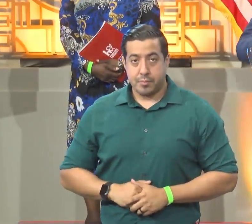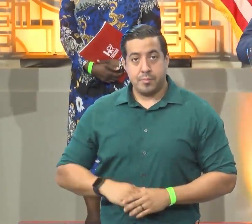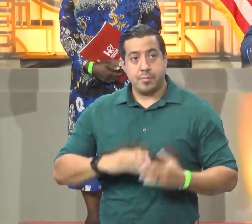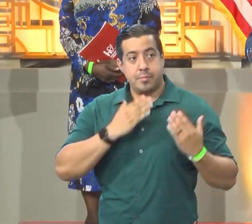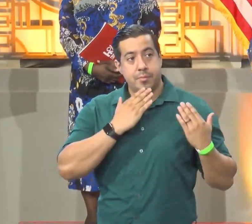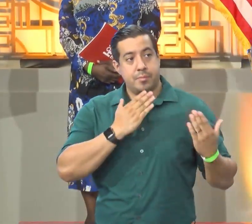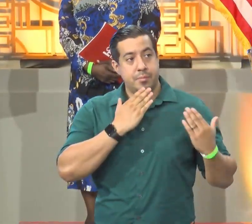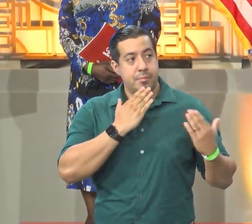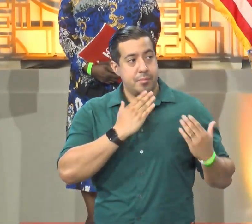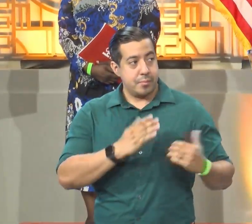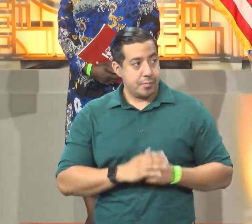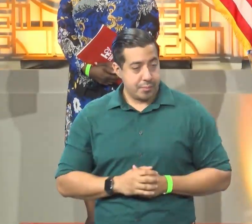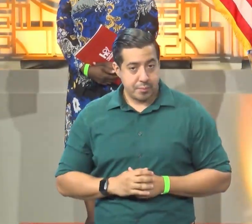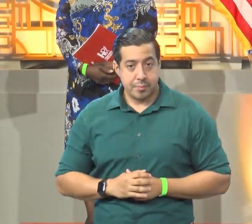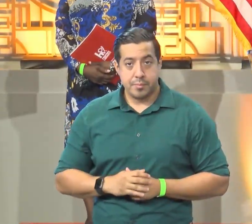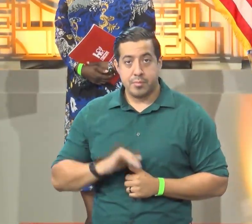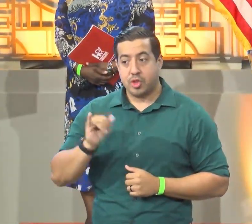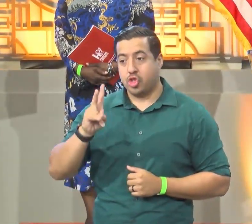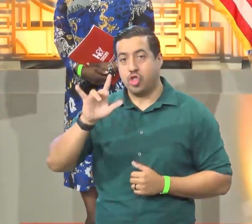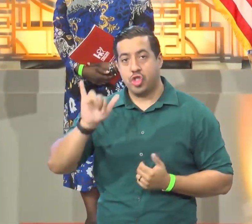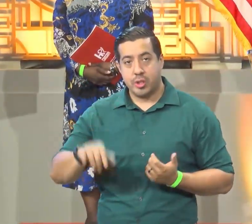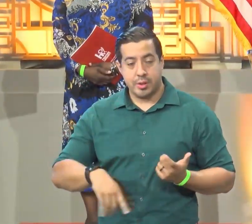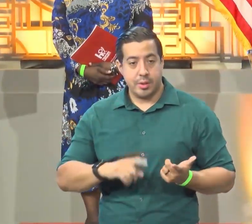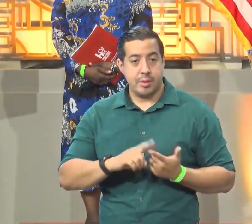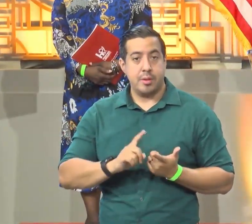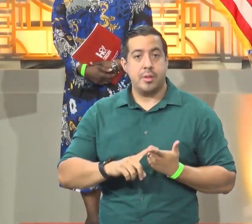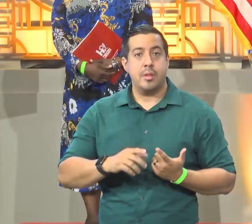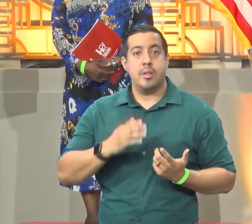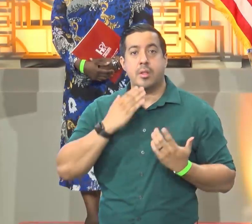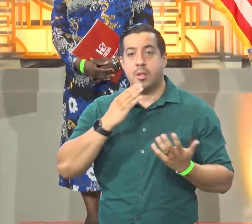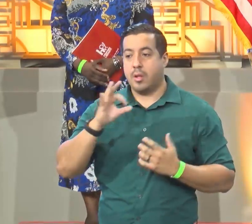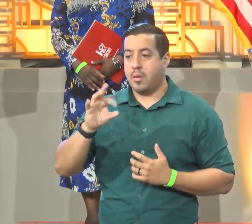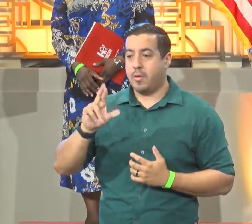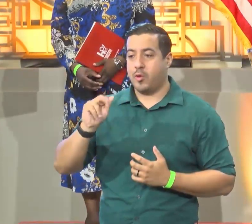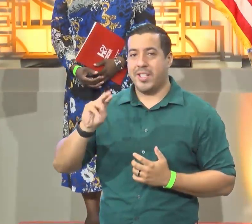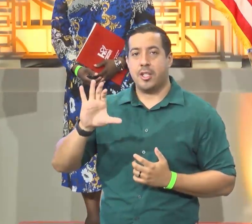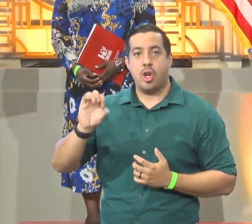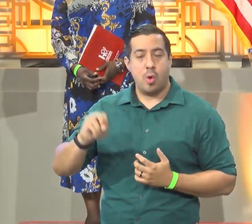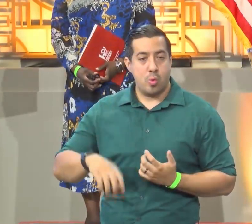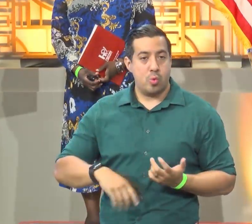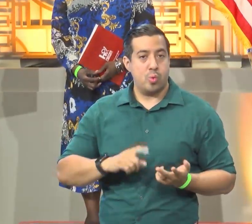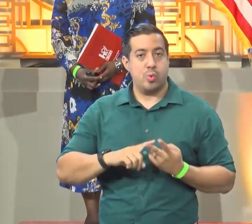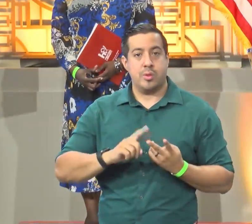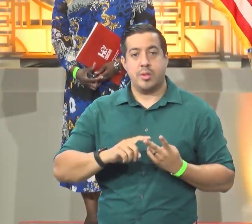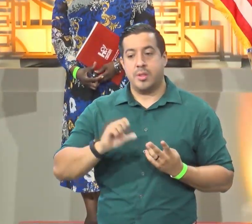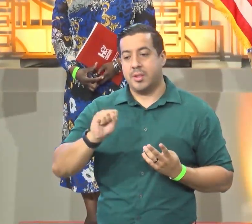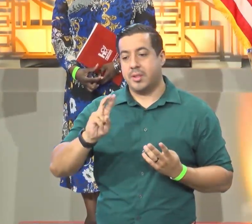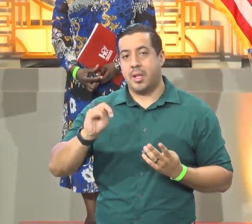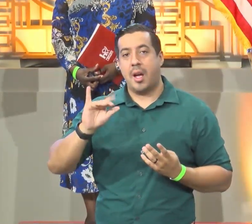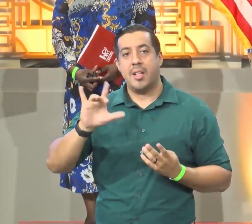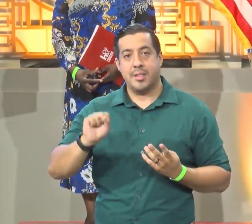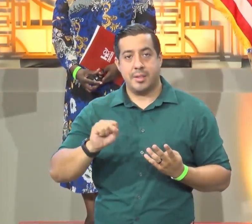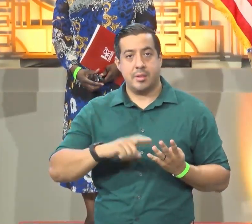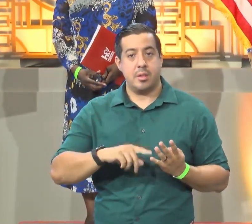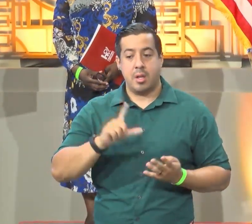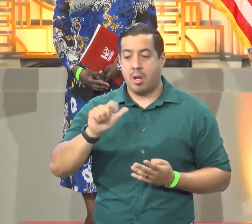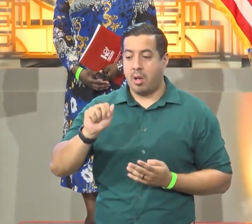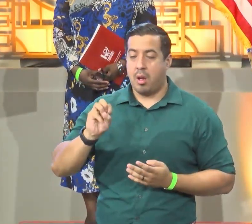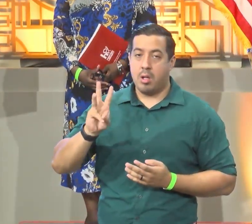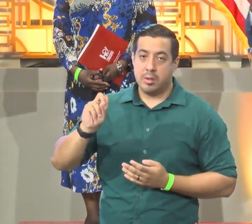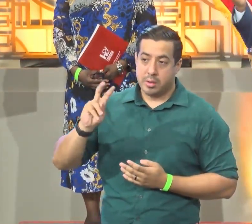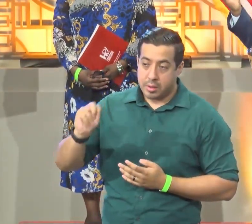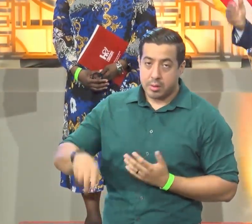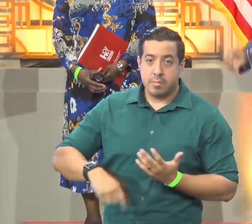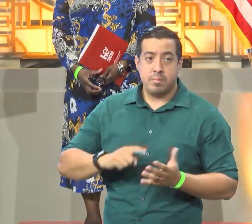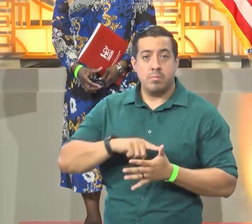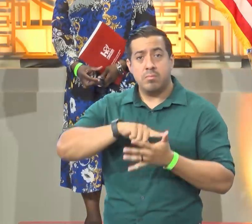Thank you, Dr. Finch, Julie, and thank you, Federico, Salas Esnadi, and then certainly to Dr. Lawson, and then